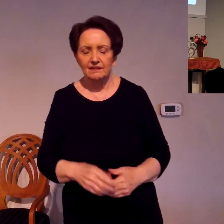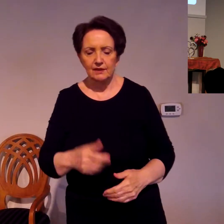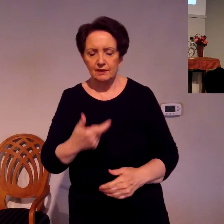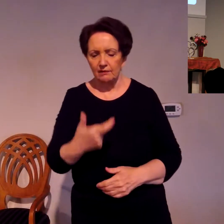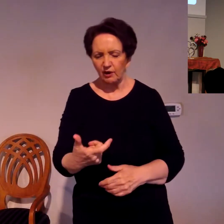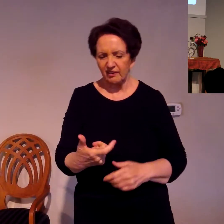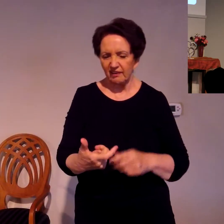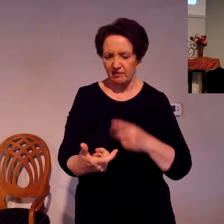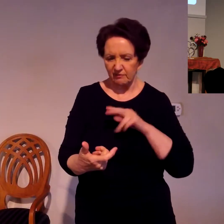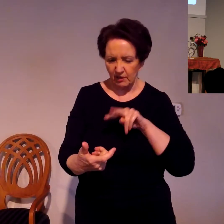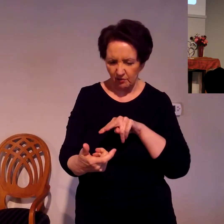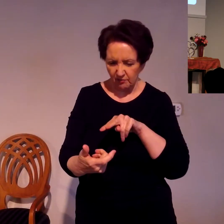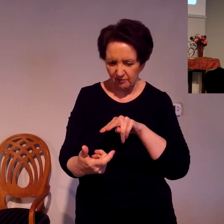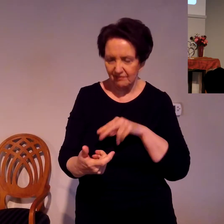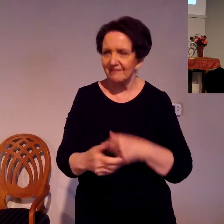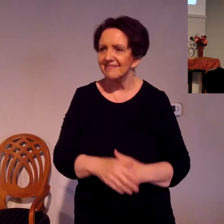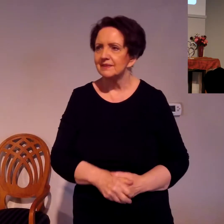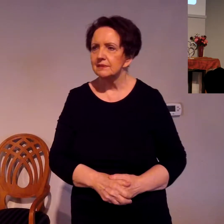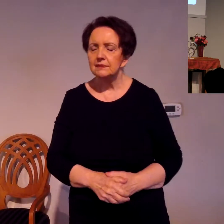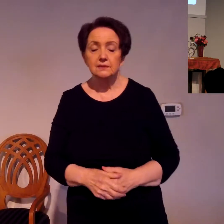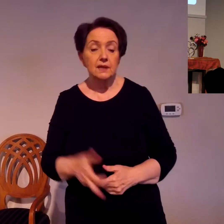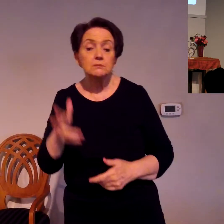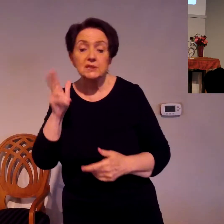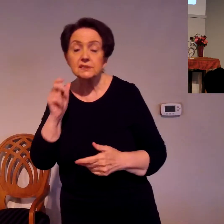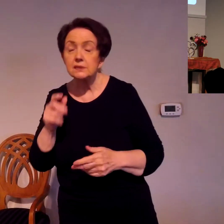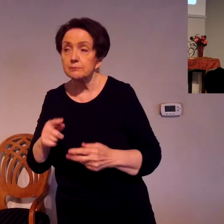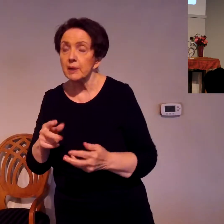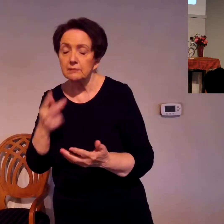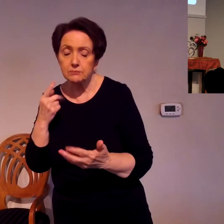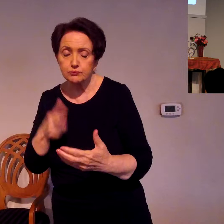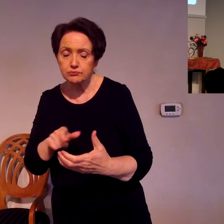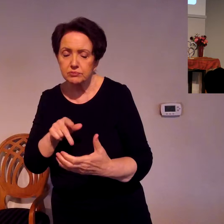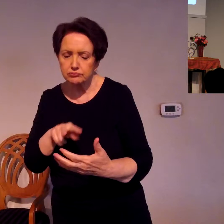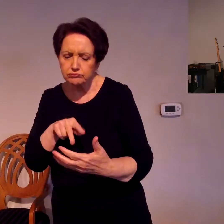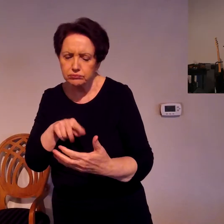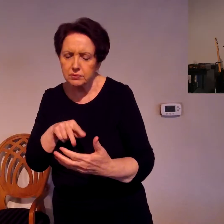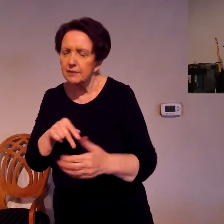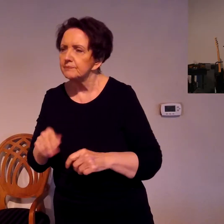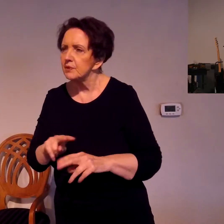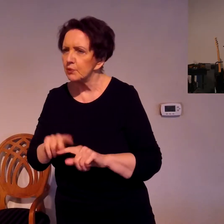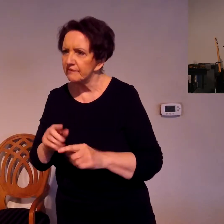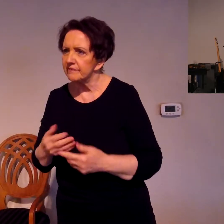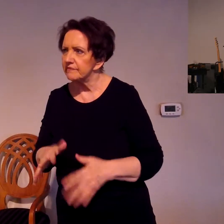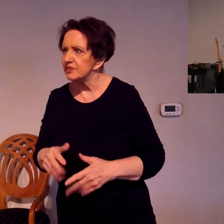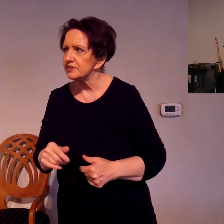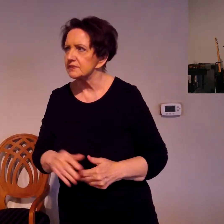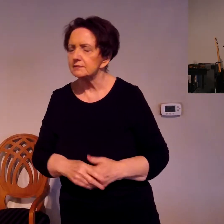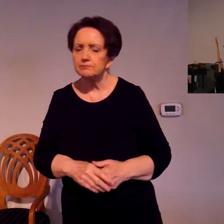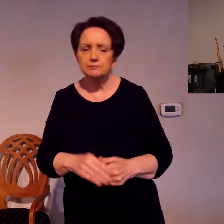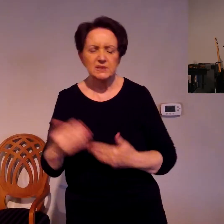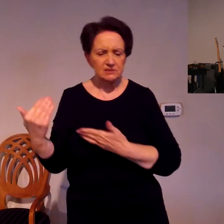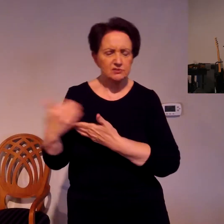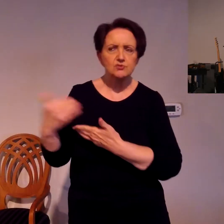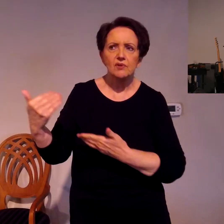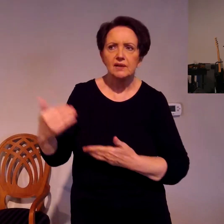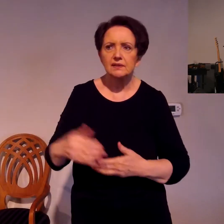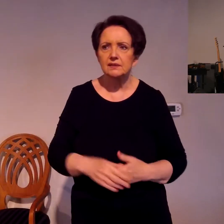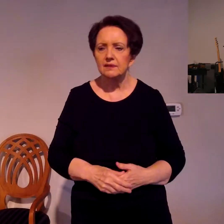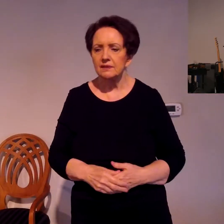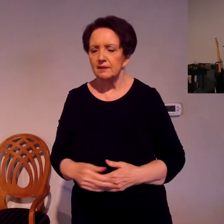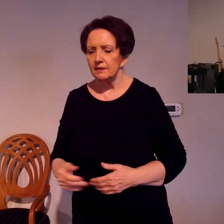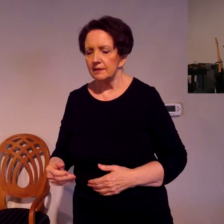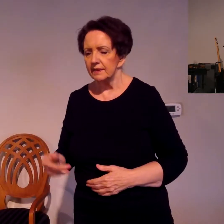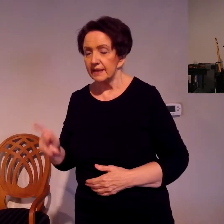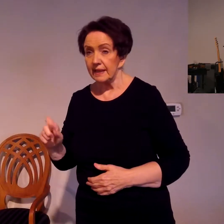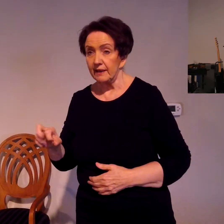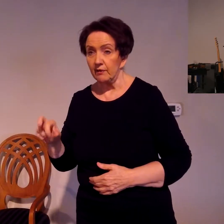Okay, yes, I'm listening, but I'm just going to finish this thing here, right? Being distracted. Me, Karen and I we're having